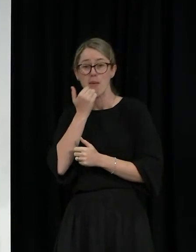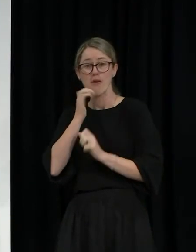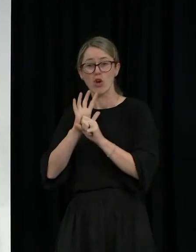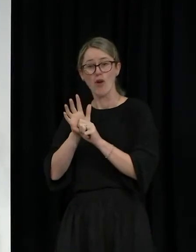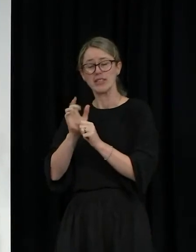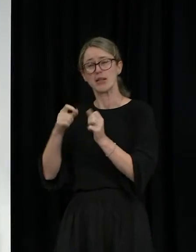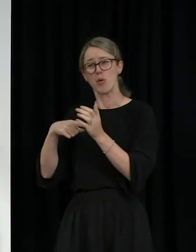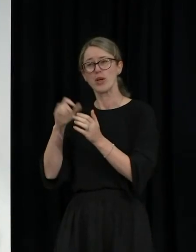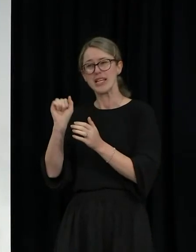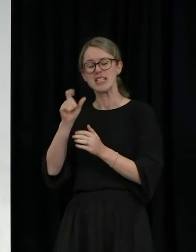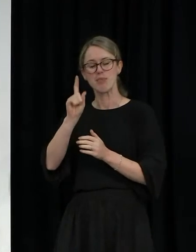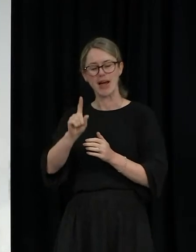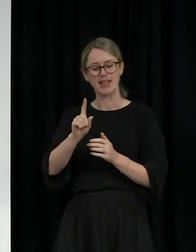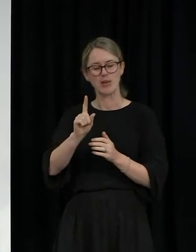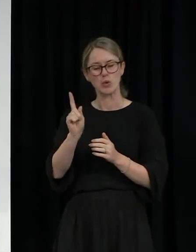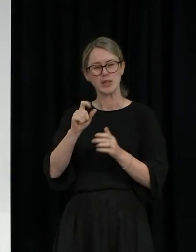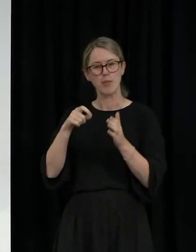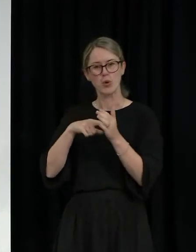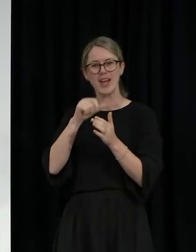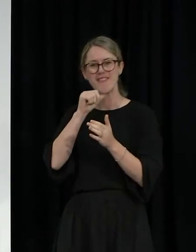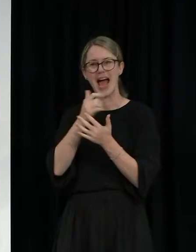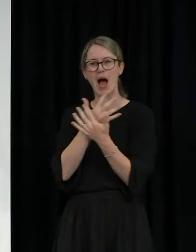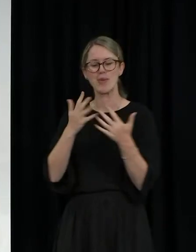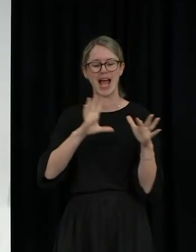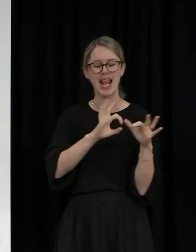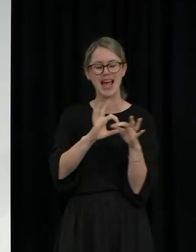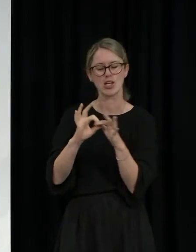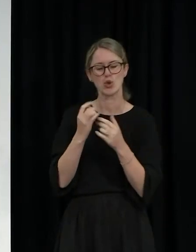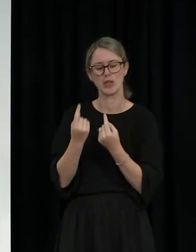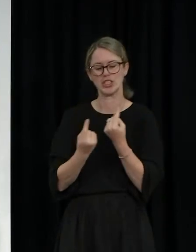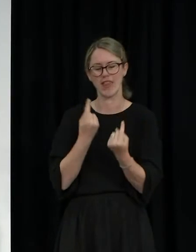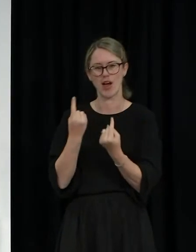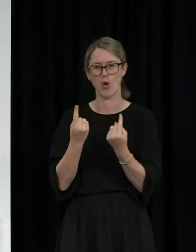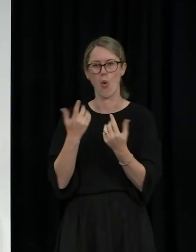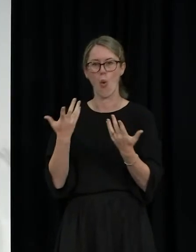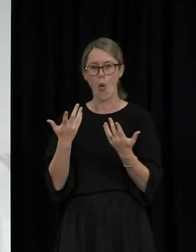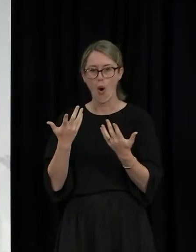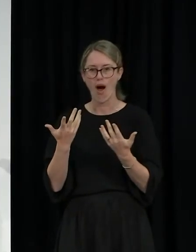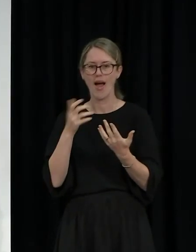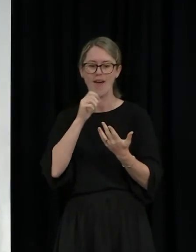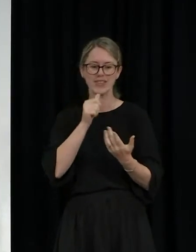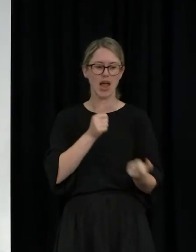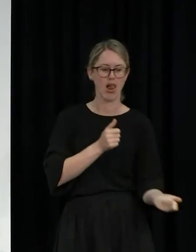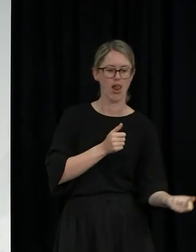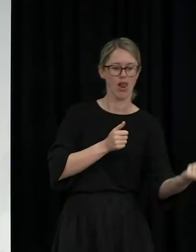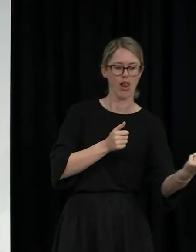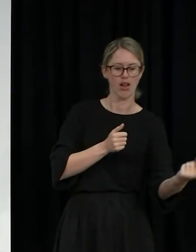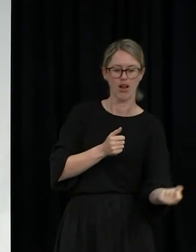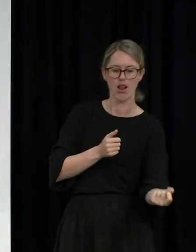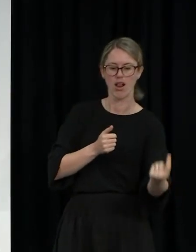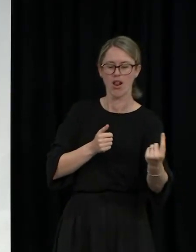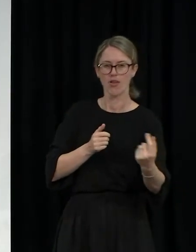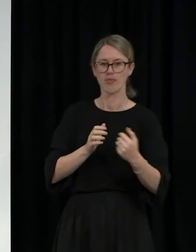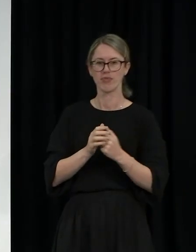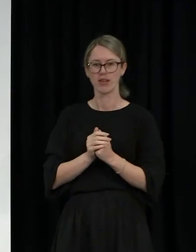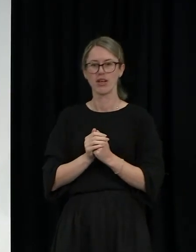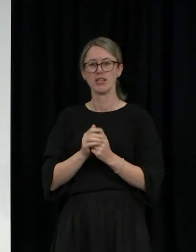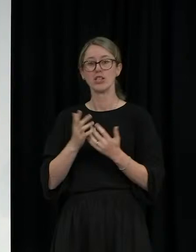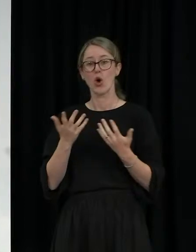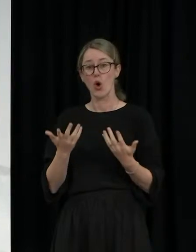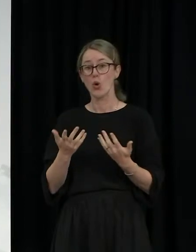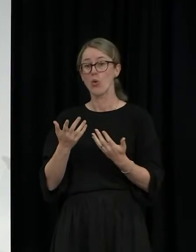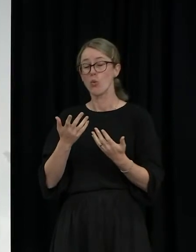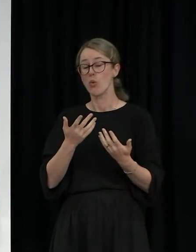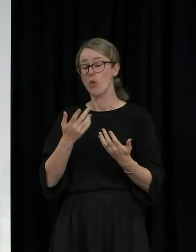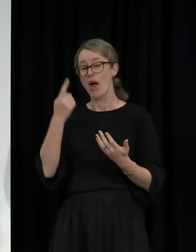really important is the connection of those cases to one another. The advice we continue to get is we do not have widespread community